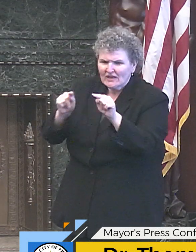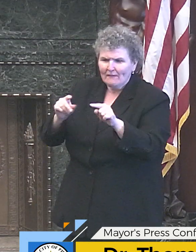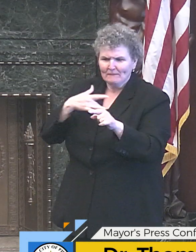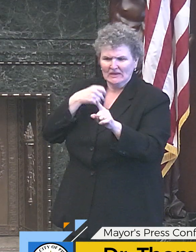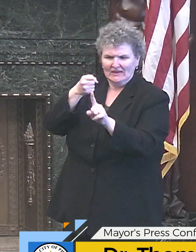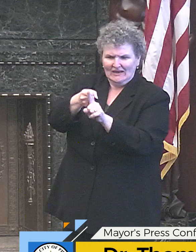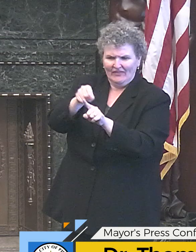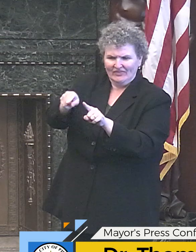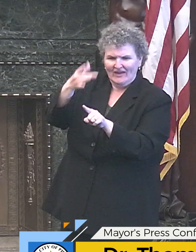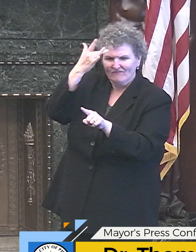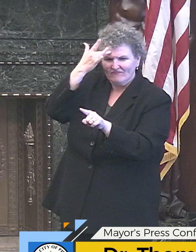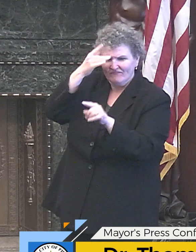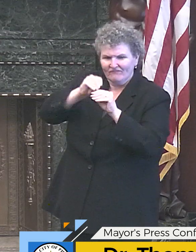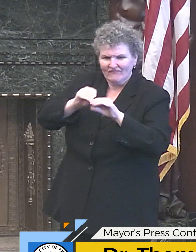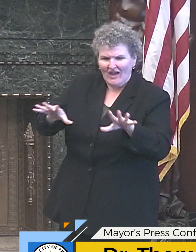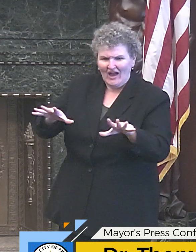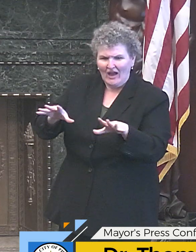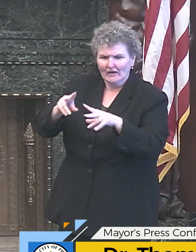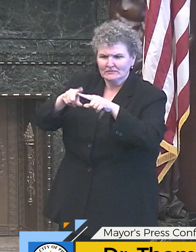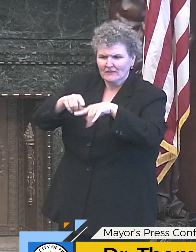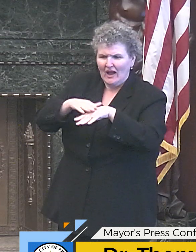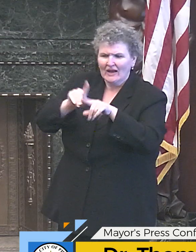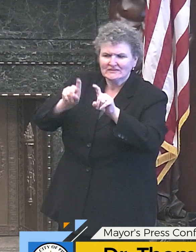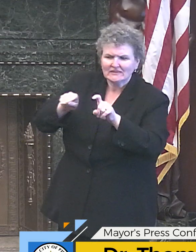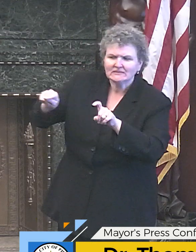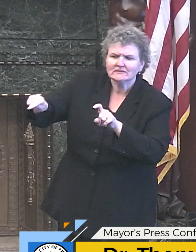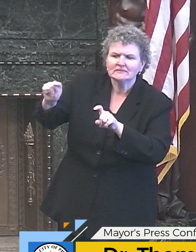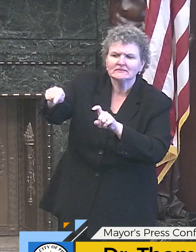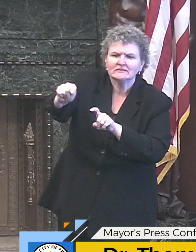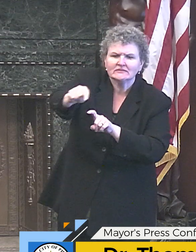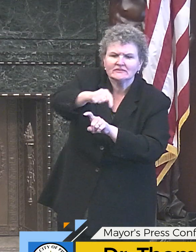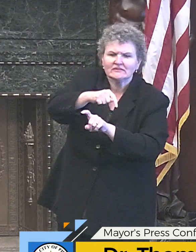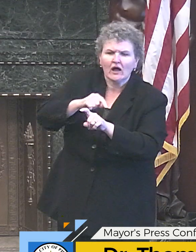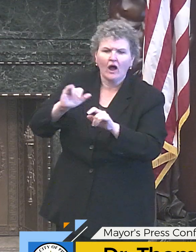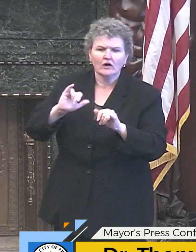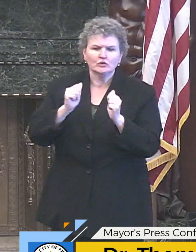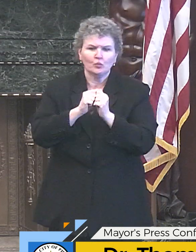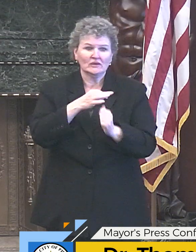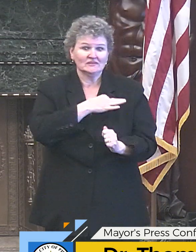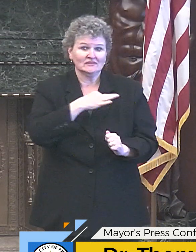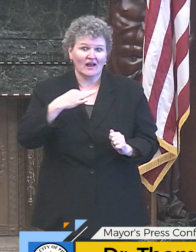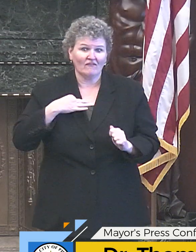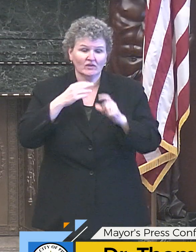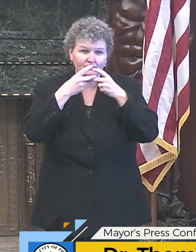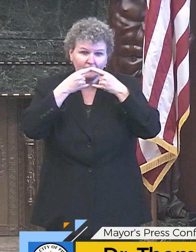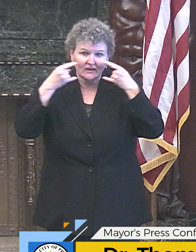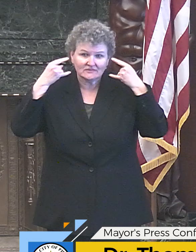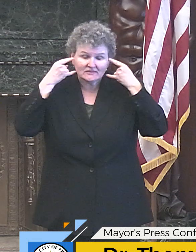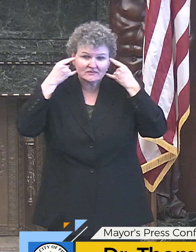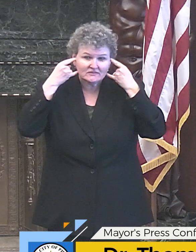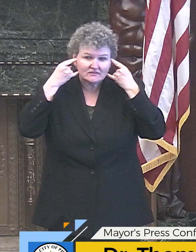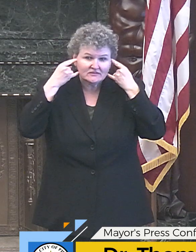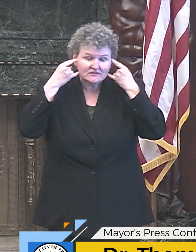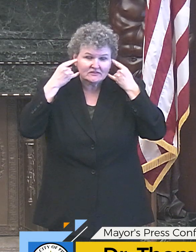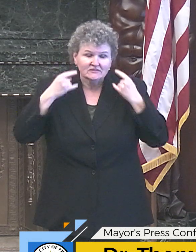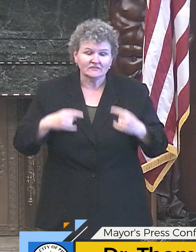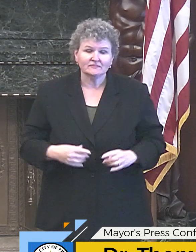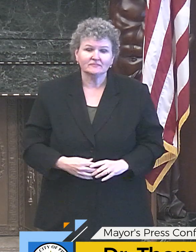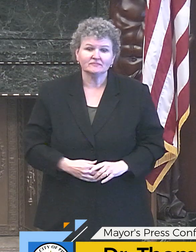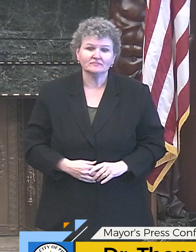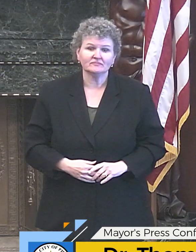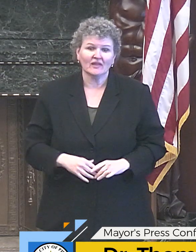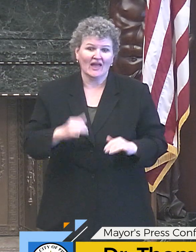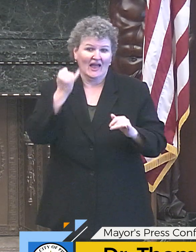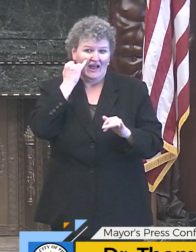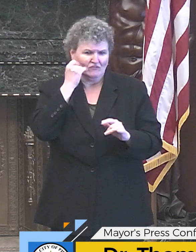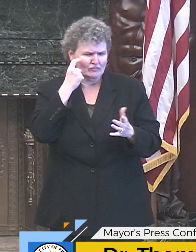identify infections early, and for putting masks on staff at all times so that if a staff person had an infection and didn't